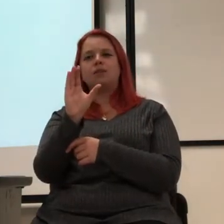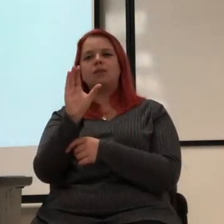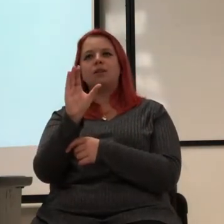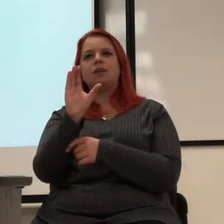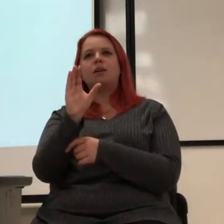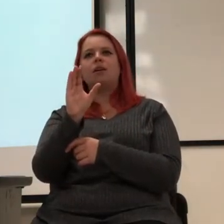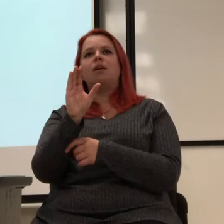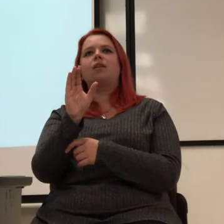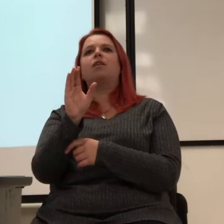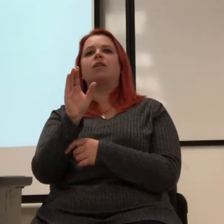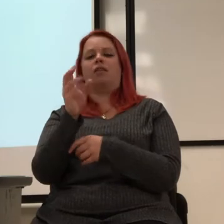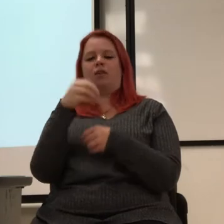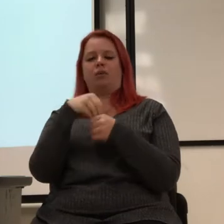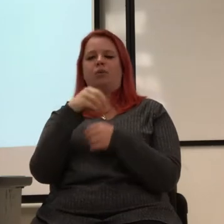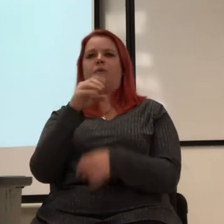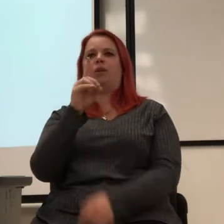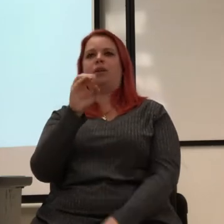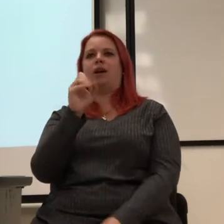diastole.